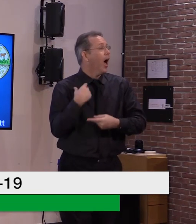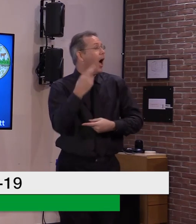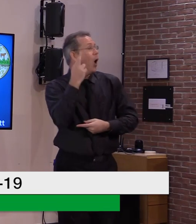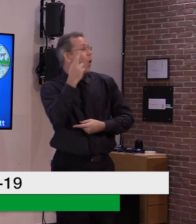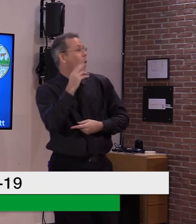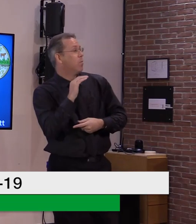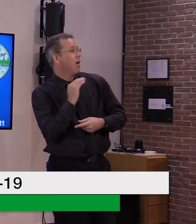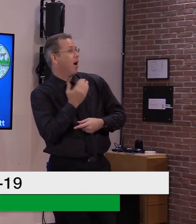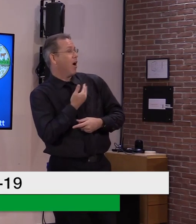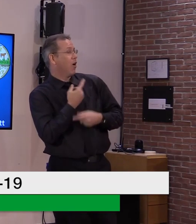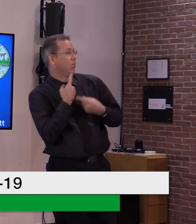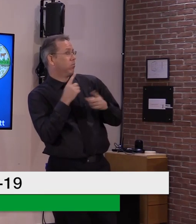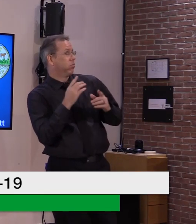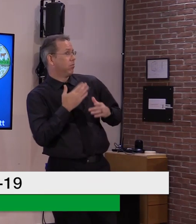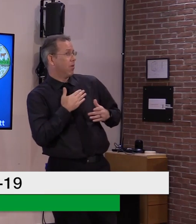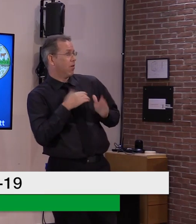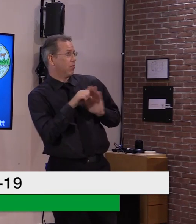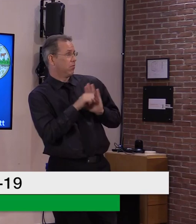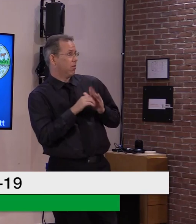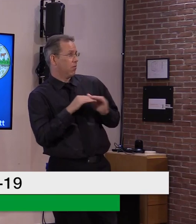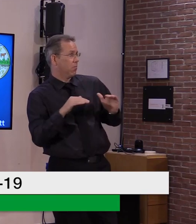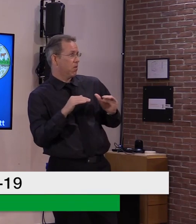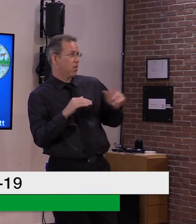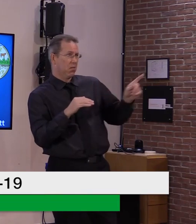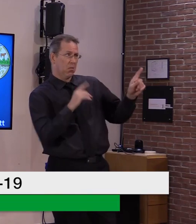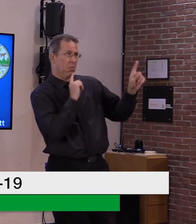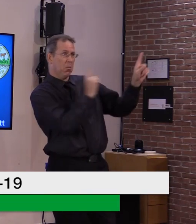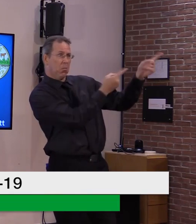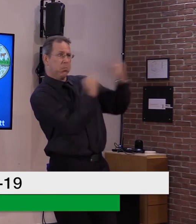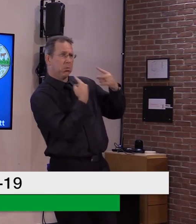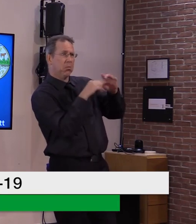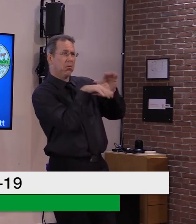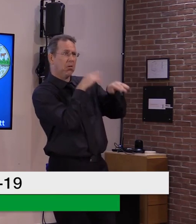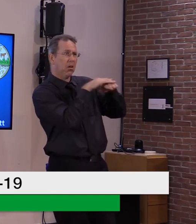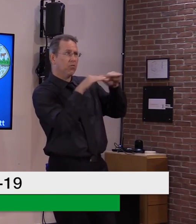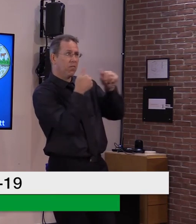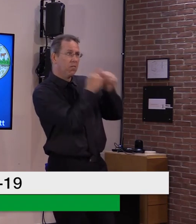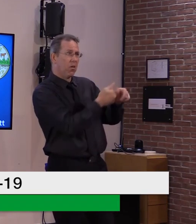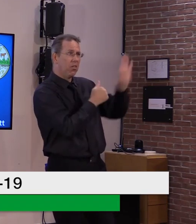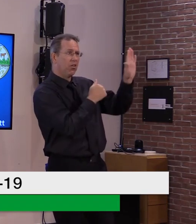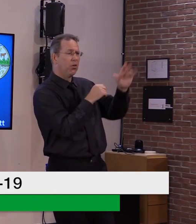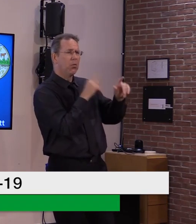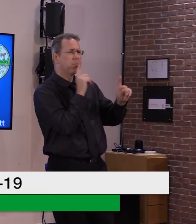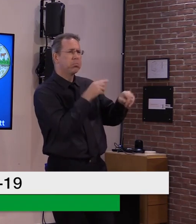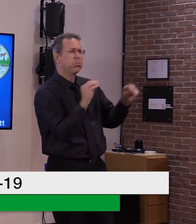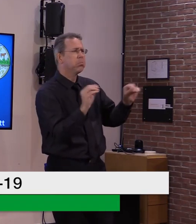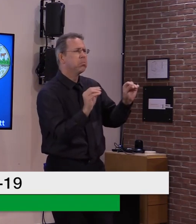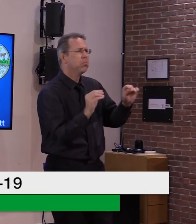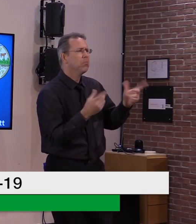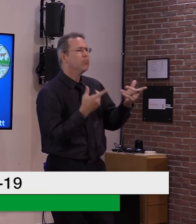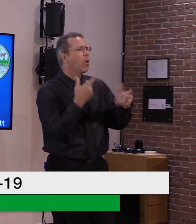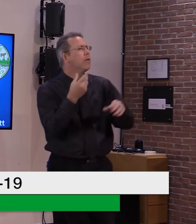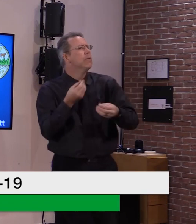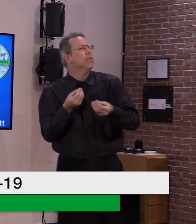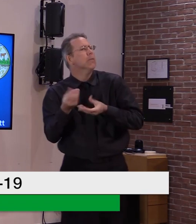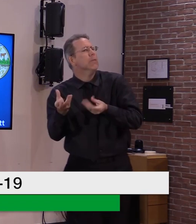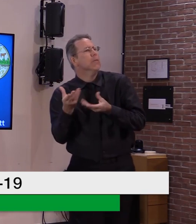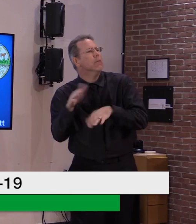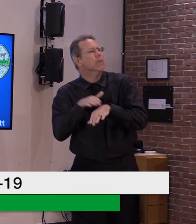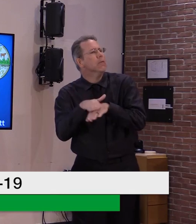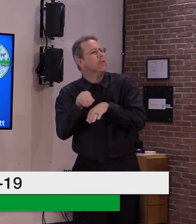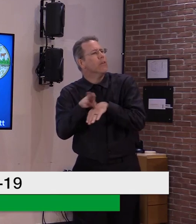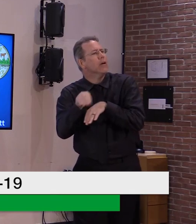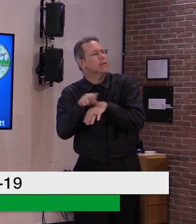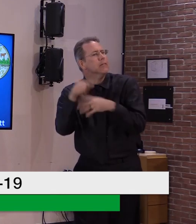broad perspective they may have triggers and so forth and advice as to what what should happen